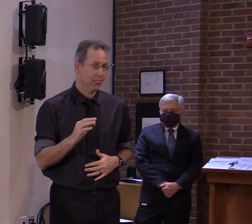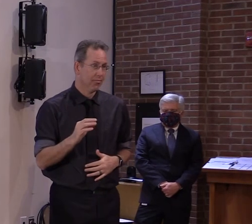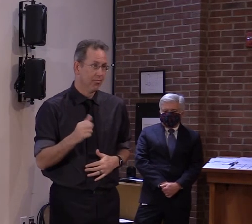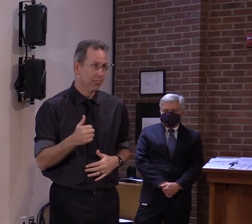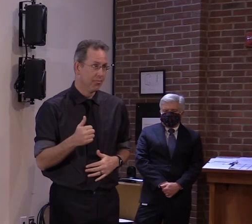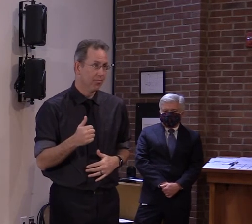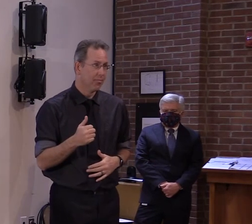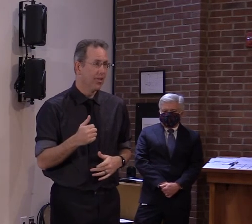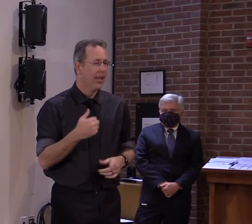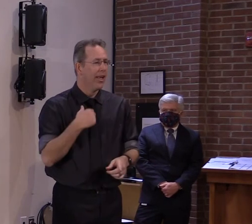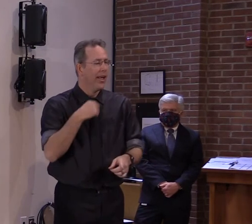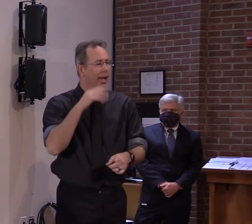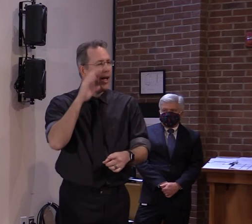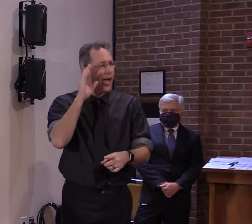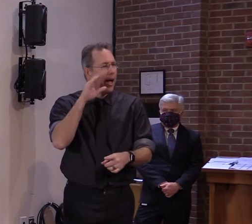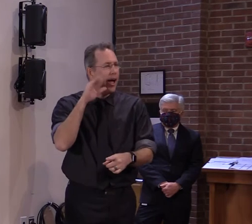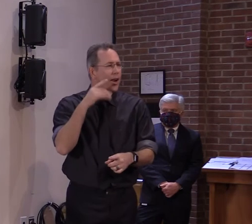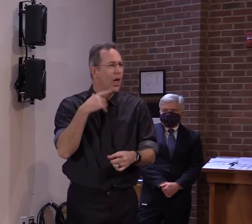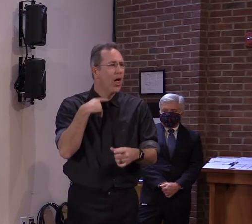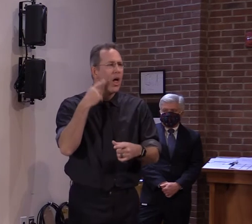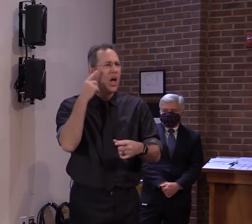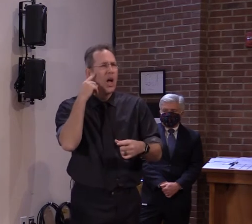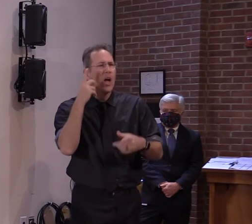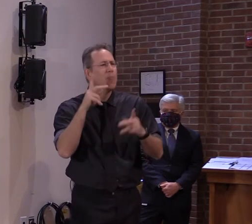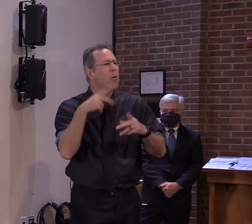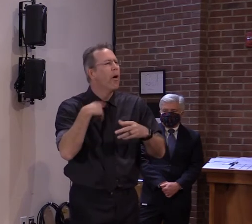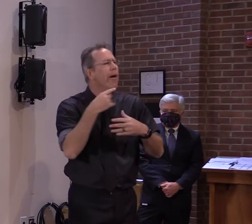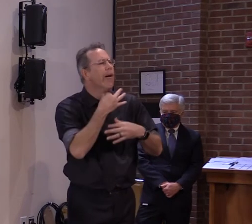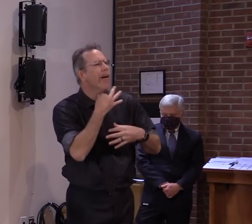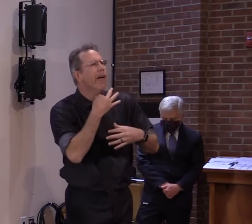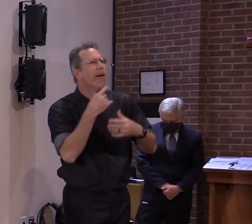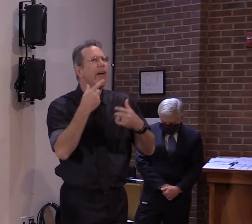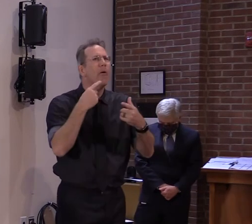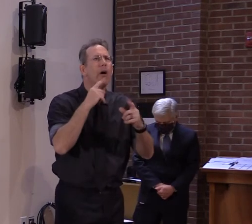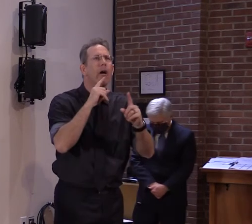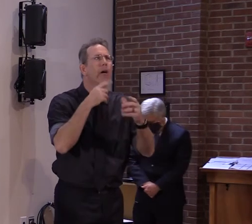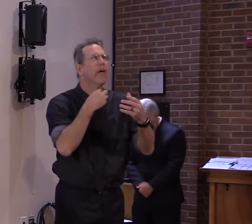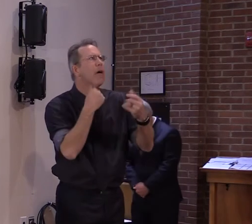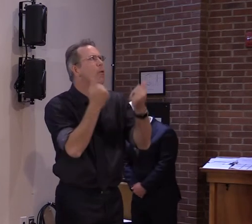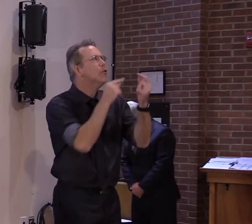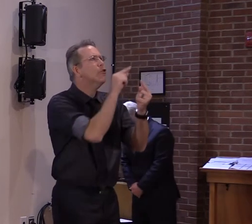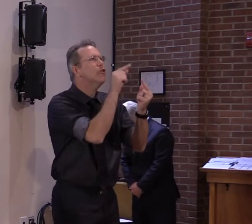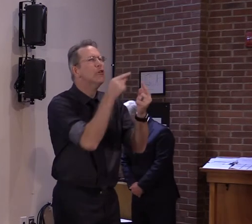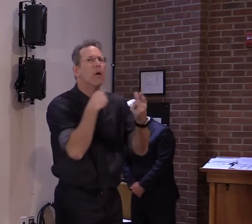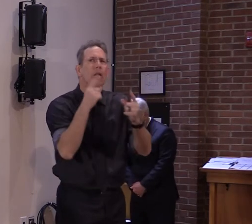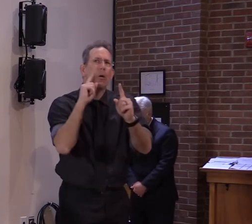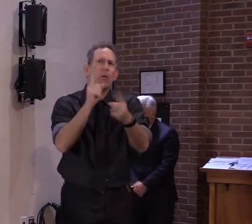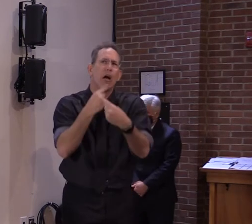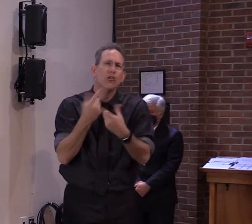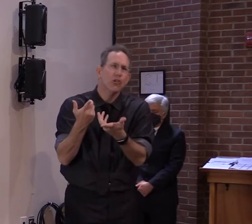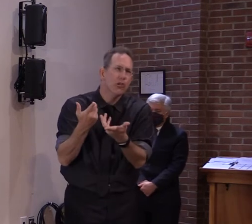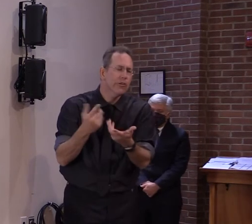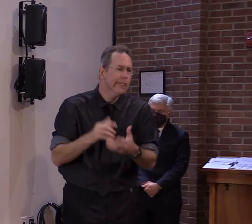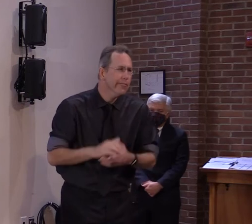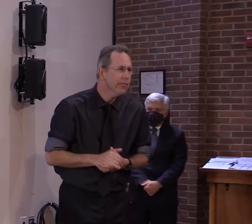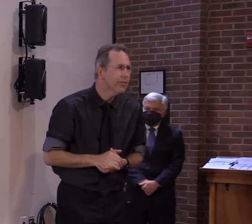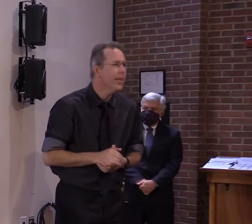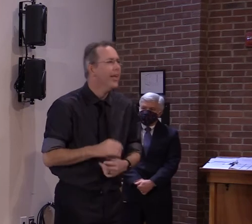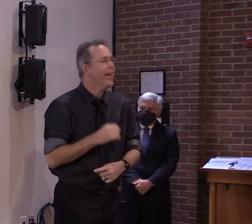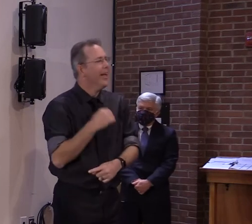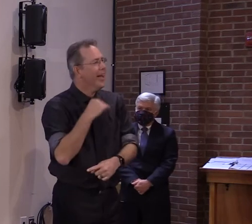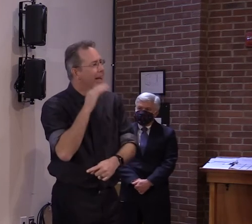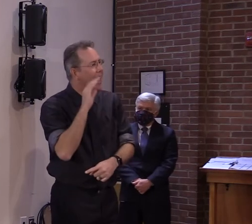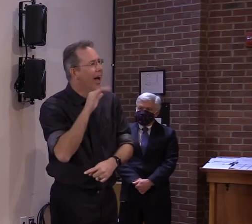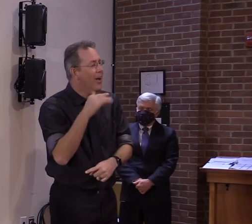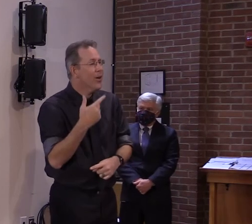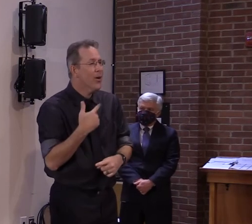hanging out there on the horizon. It is, and it'll be one that we might like to answer. I guess as an aside, I'd also like to hope that you've